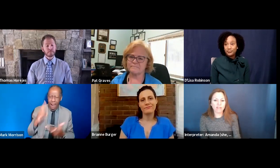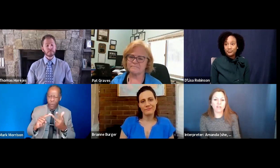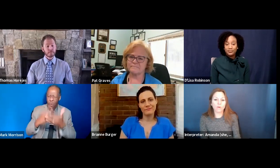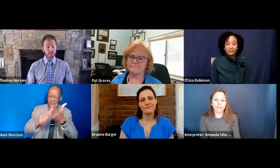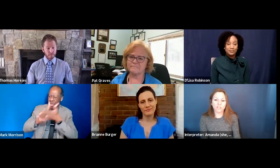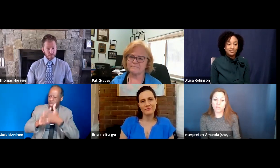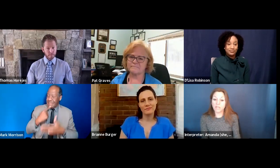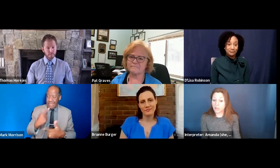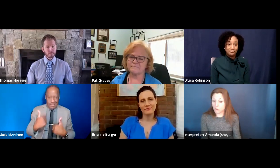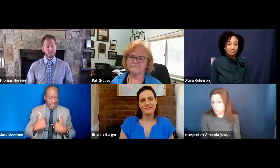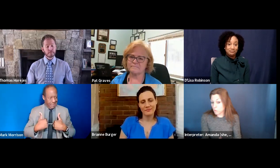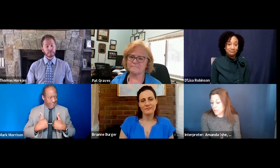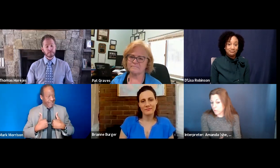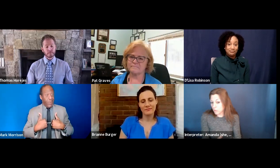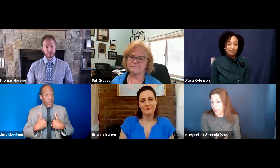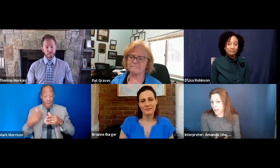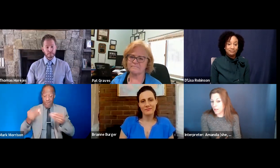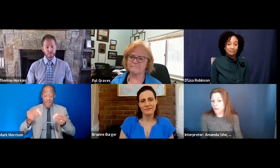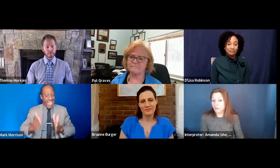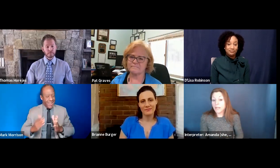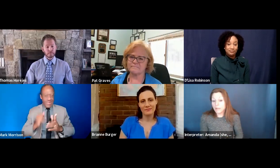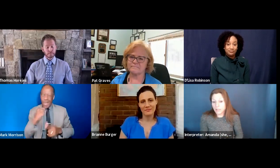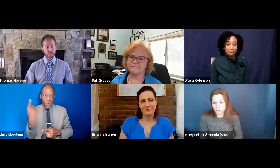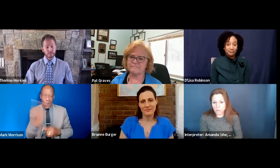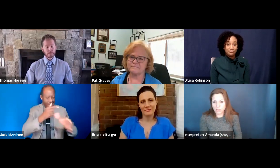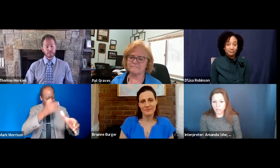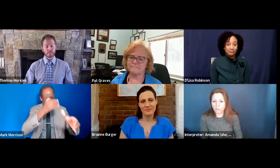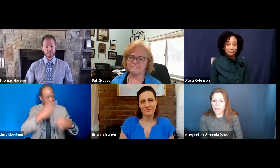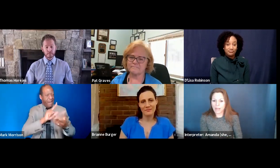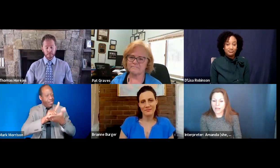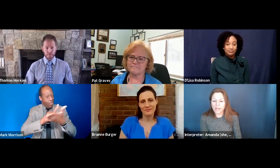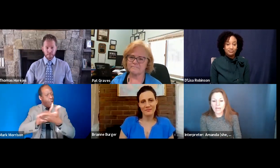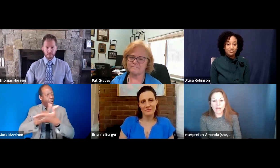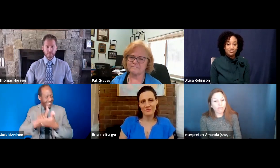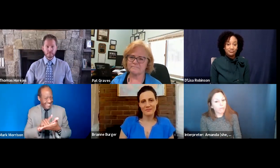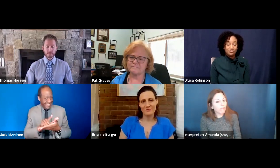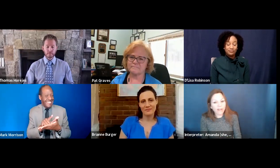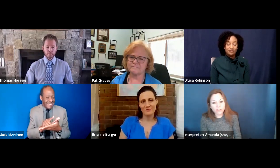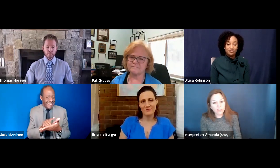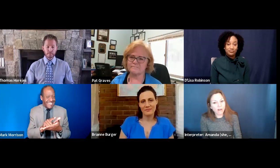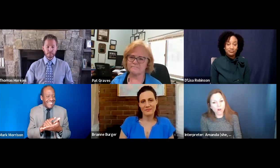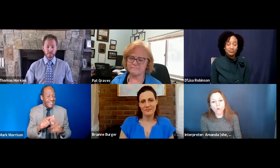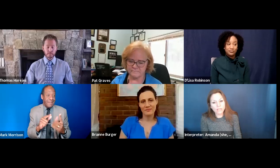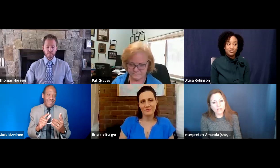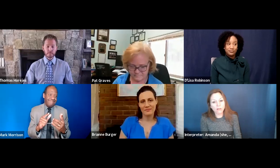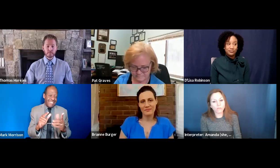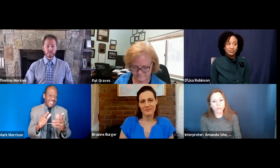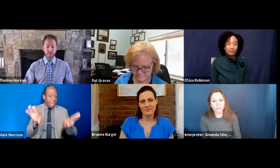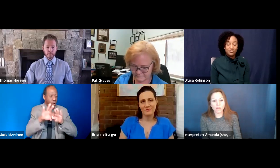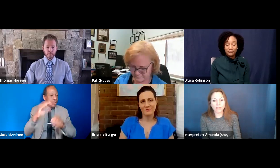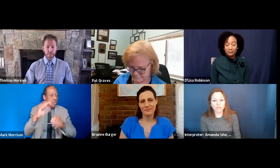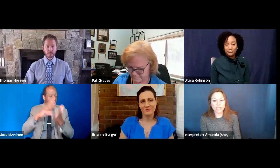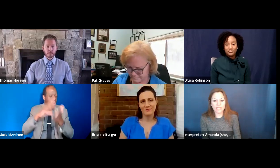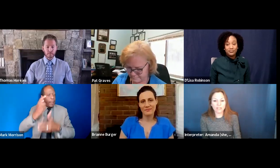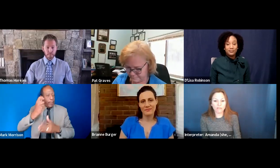they're asking questions to me like, who's responsible to pay? Legally, who's responsible to pay? Now, every provider is not always knowledgeable